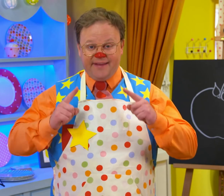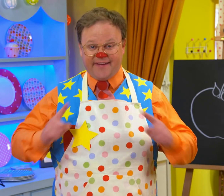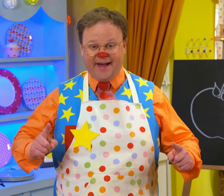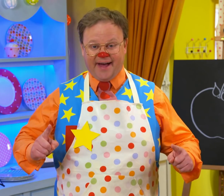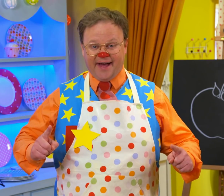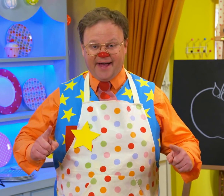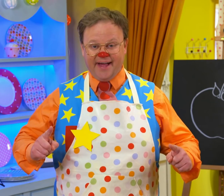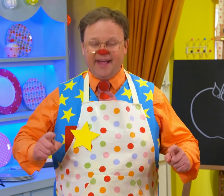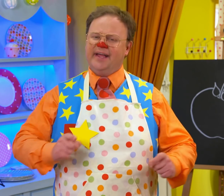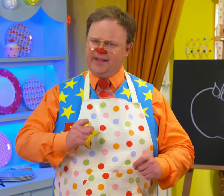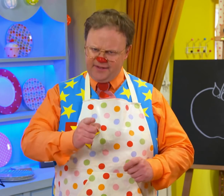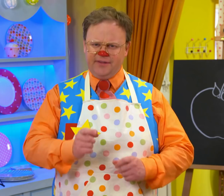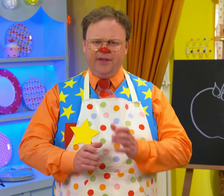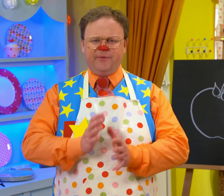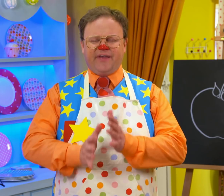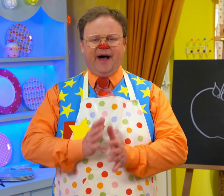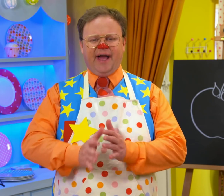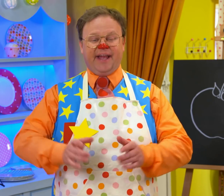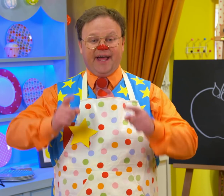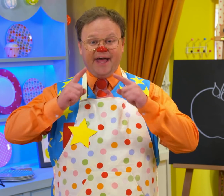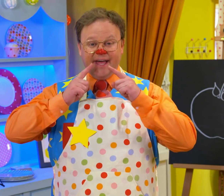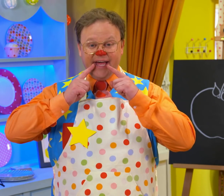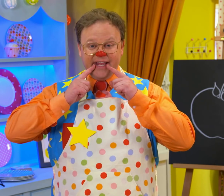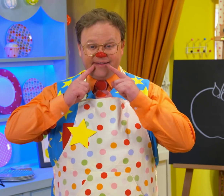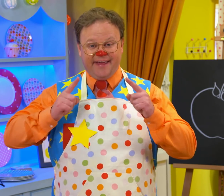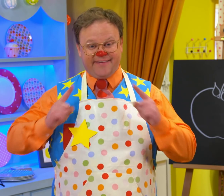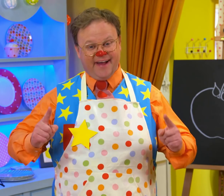Teacher. You sign. Teacher.